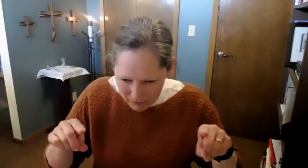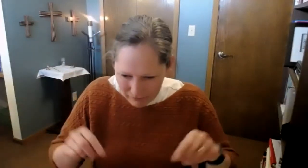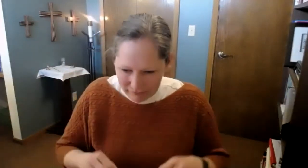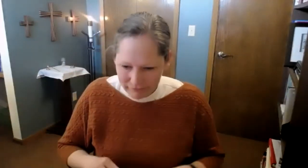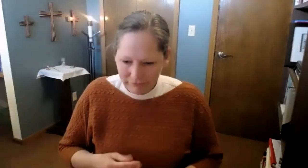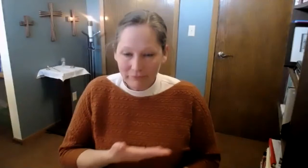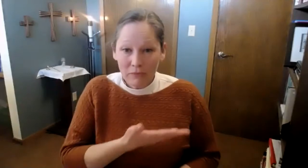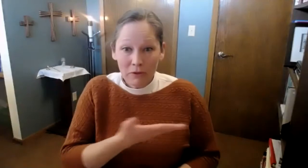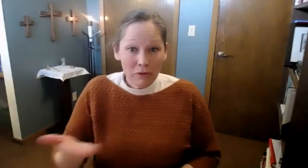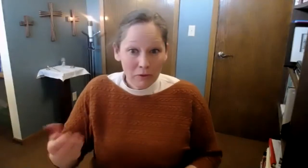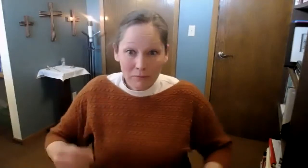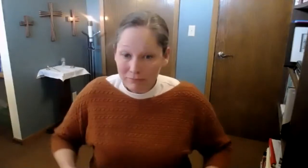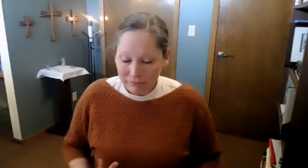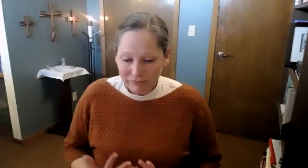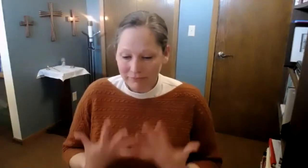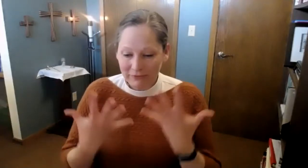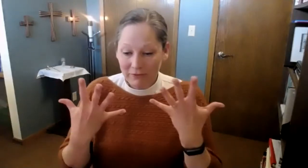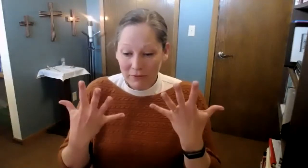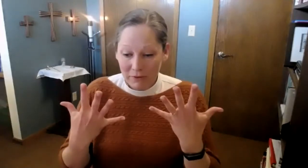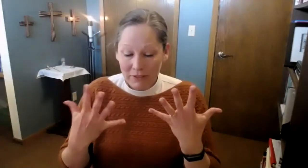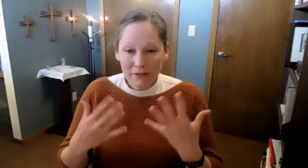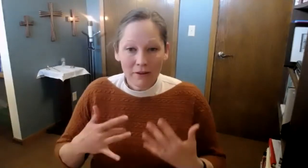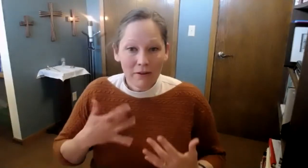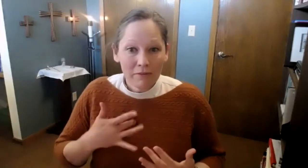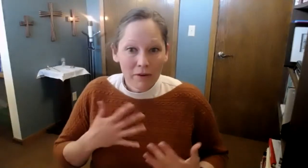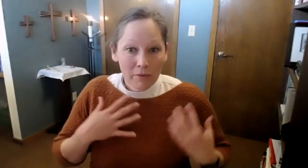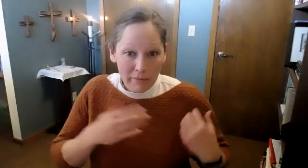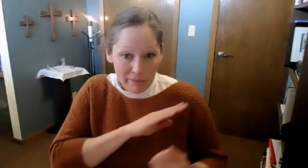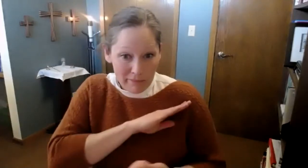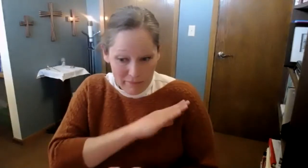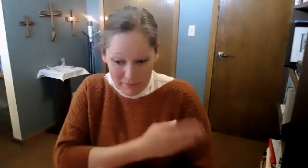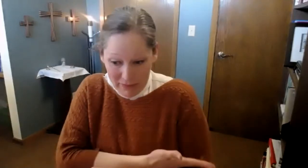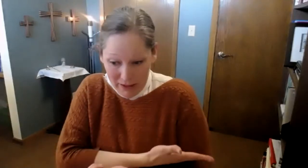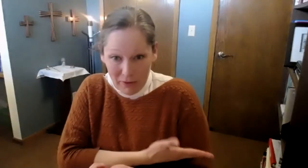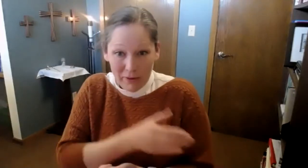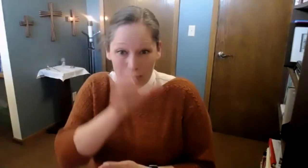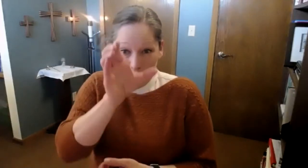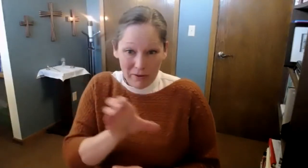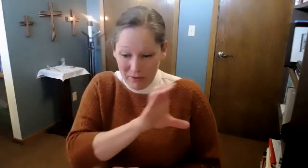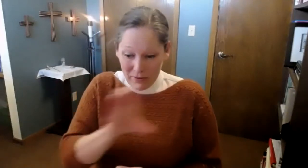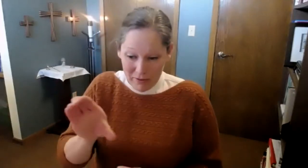As you have been transformed by the power of the cross,